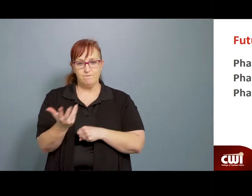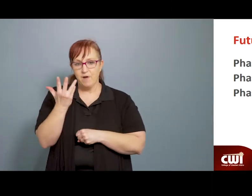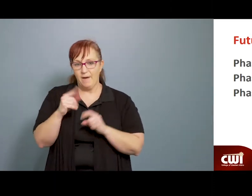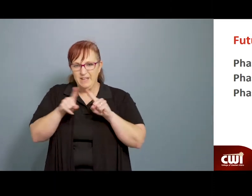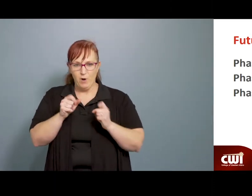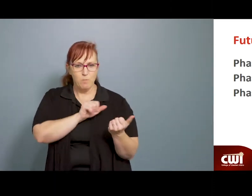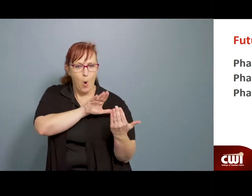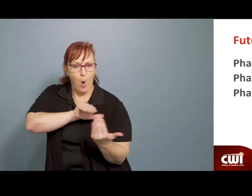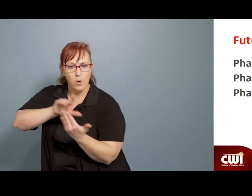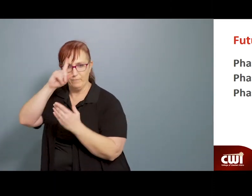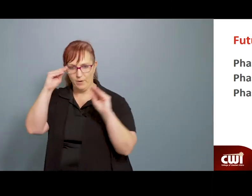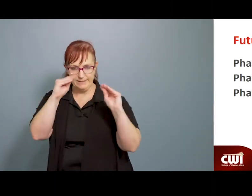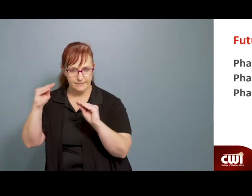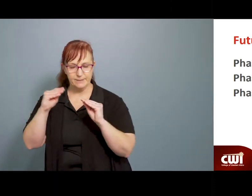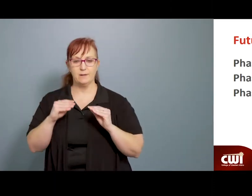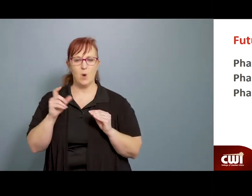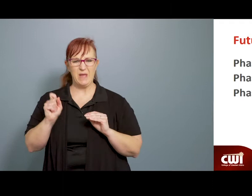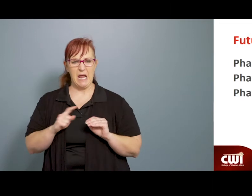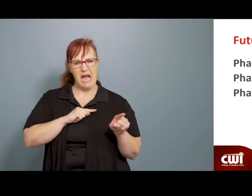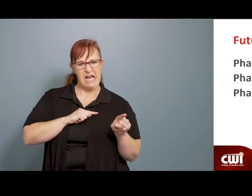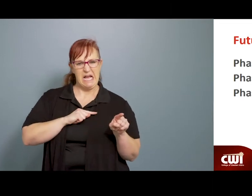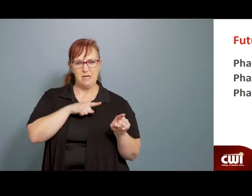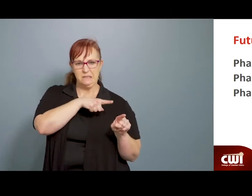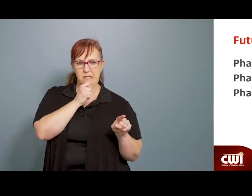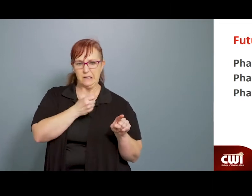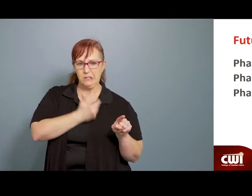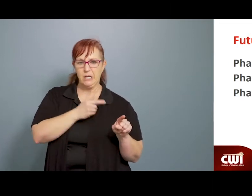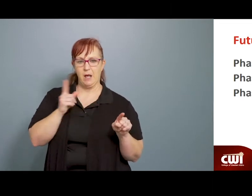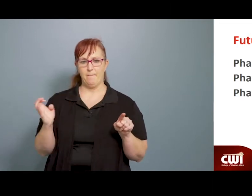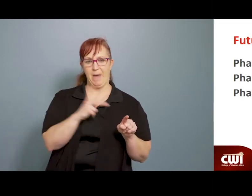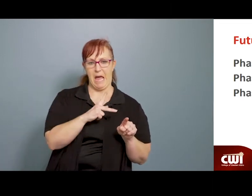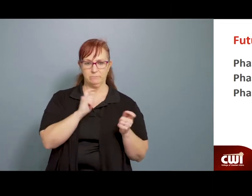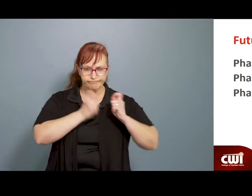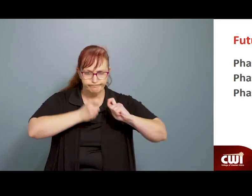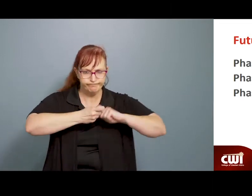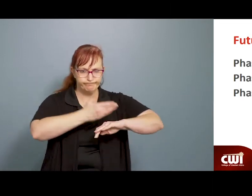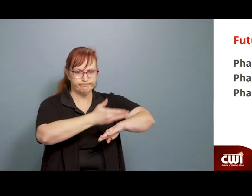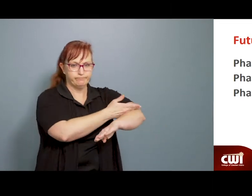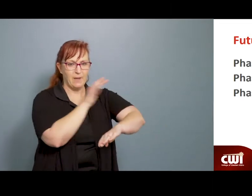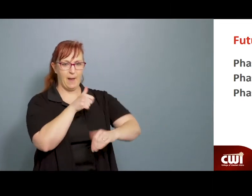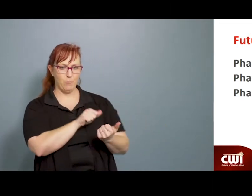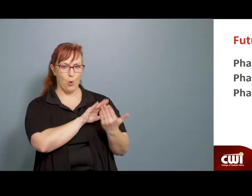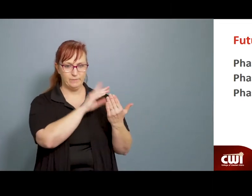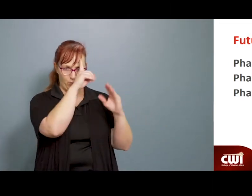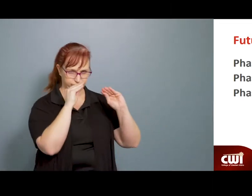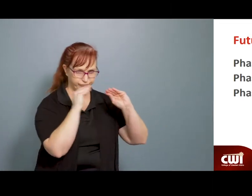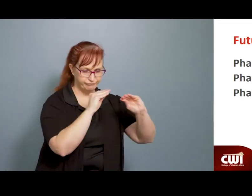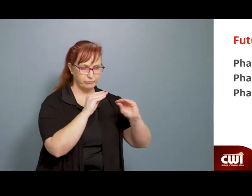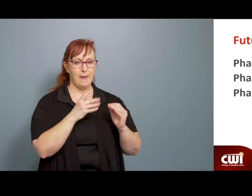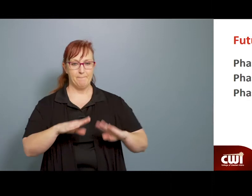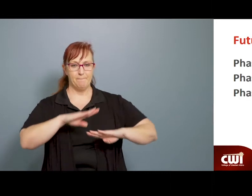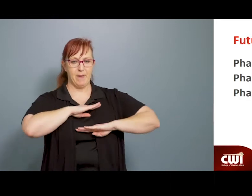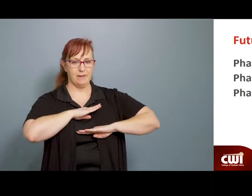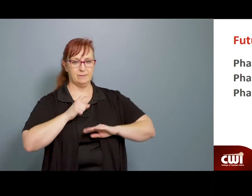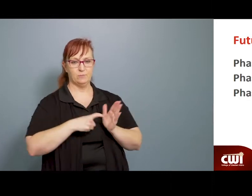for us to go back and do some refinement in those modalities, ensure that they've met the rigor, which was one of the reasons